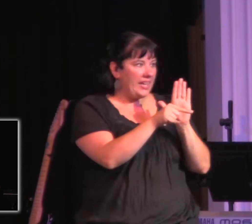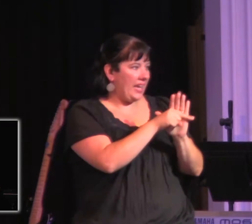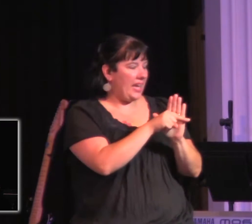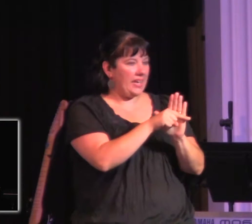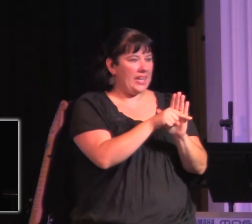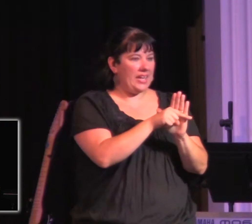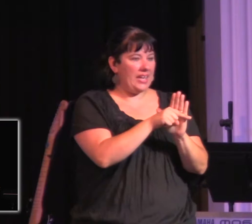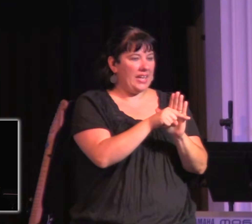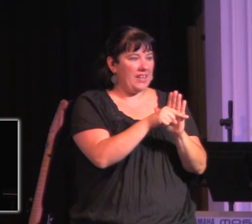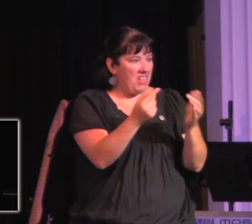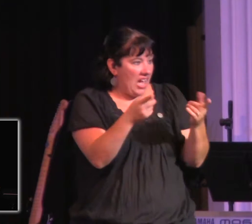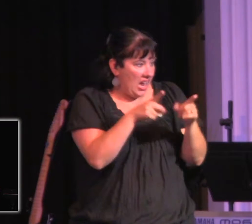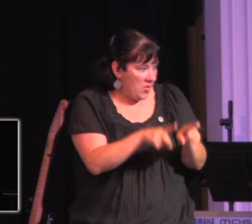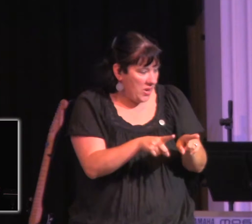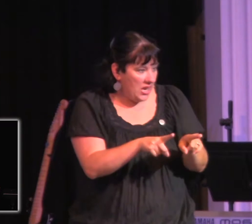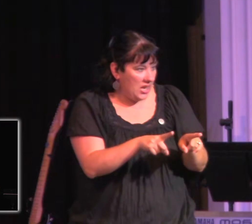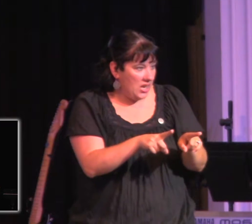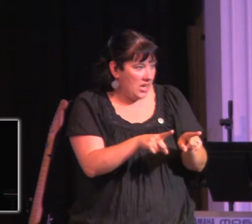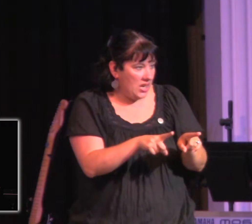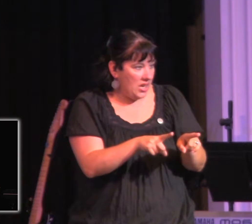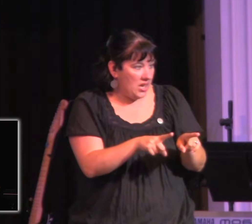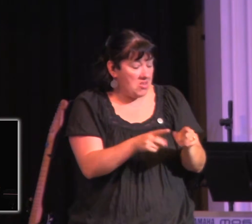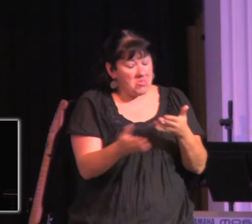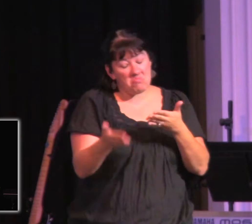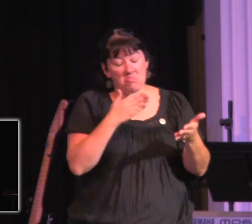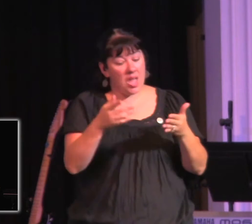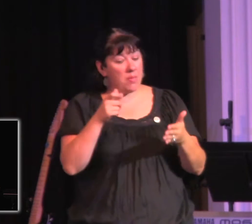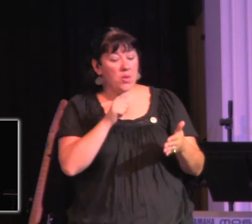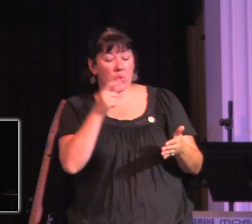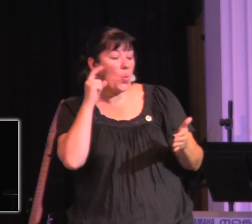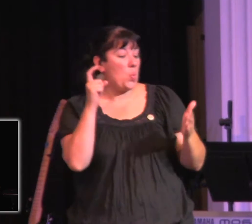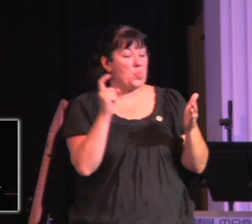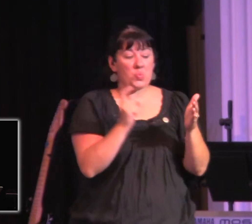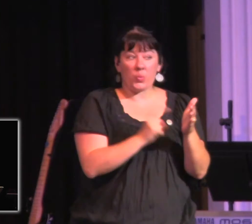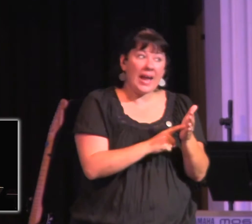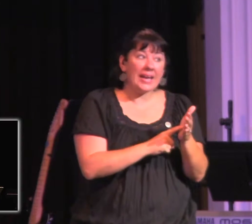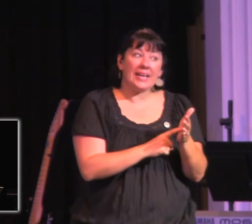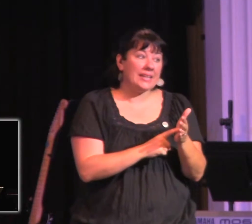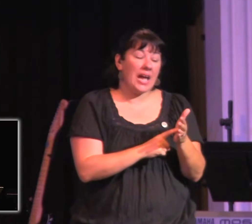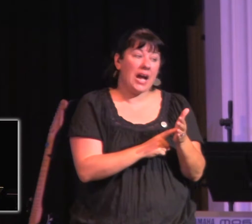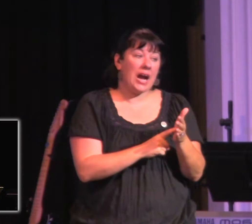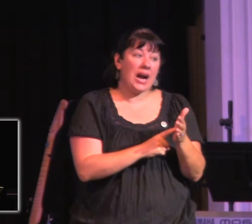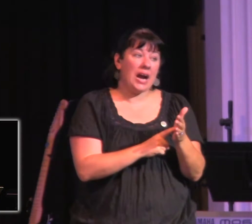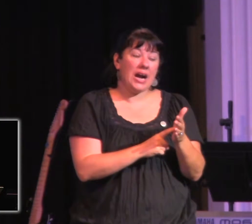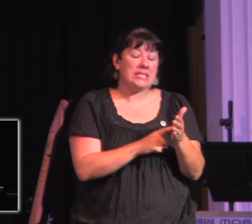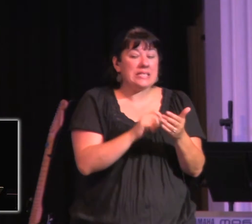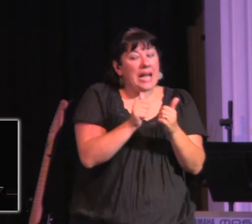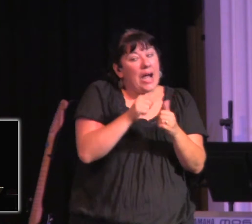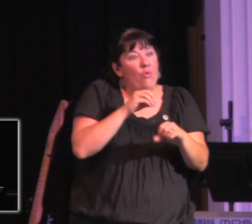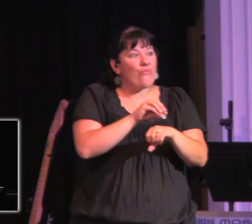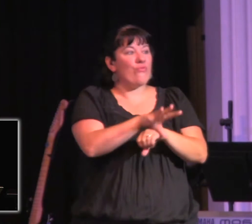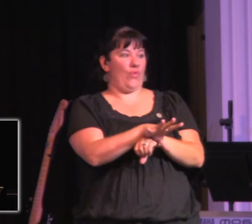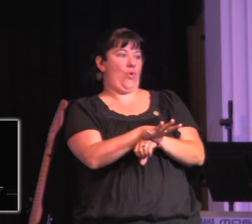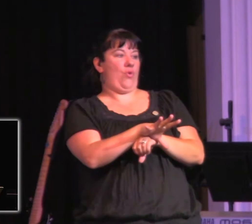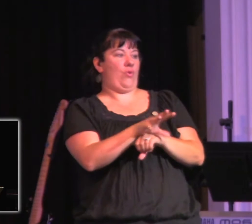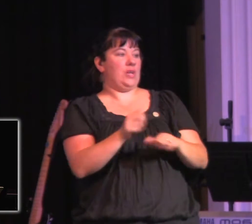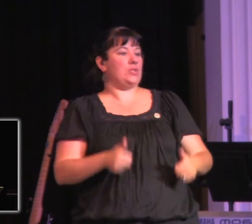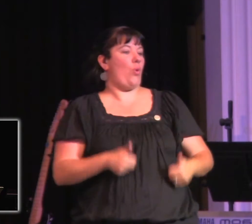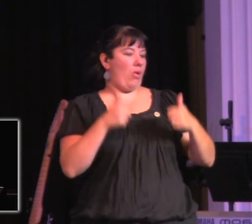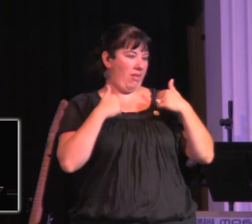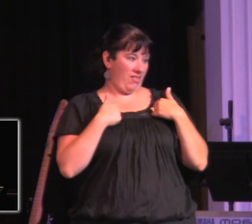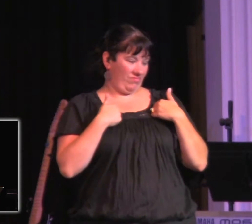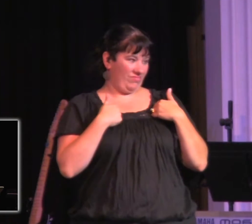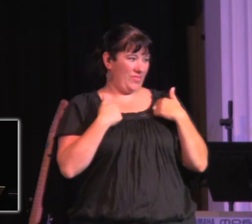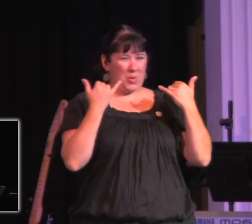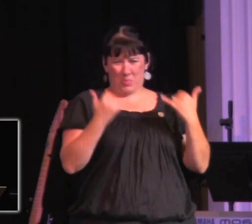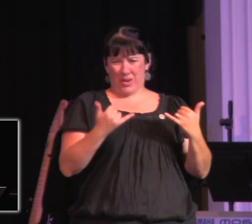effect that our experience has had on us, but here we are as adults and we're trying to function, but we've been crippled. We've been disabled. We've